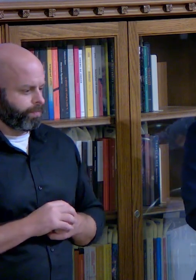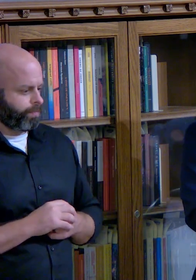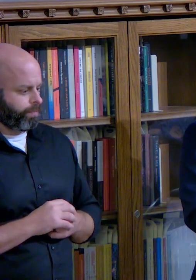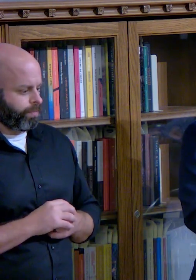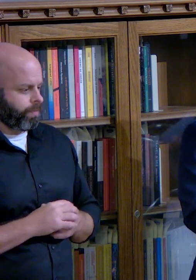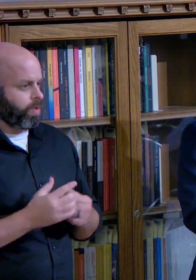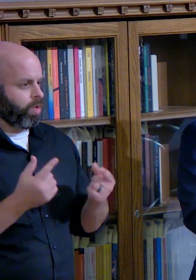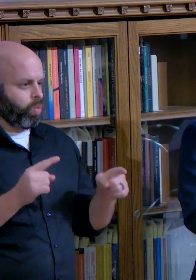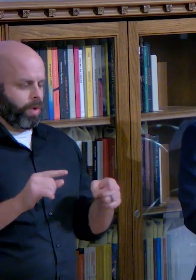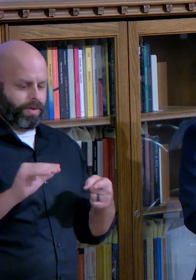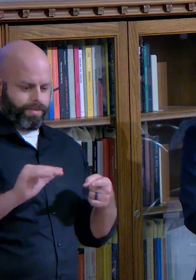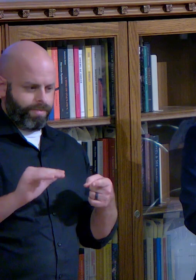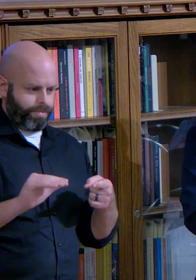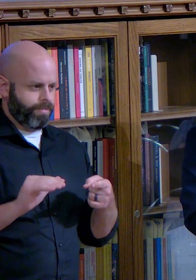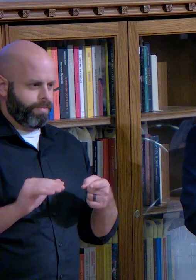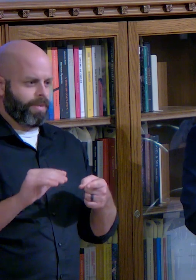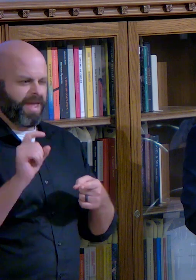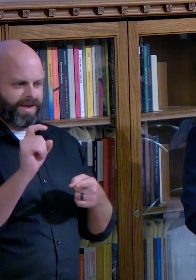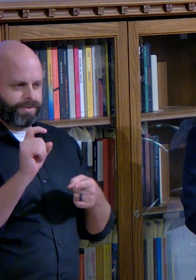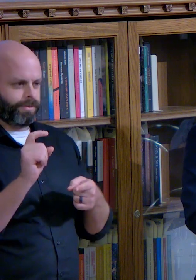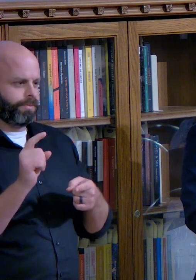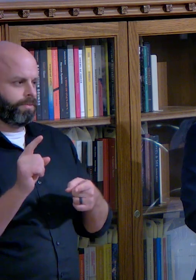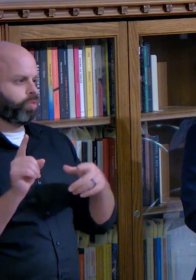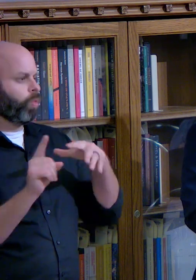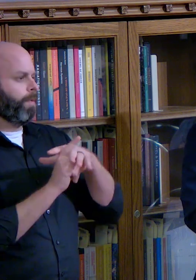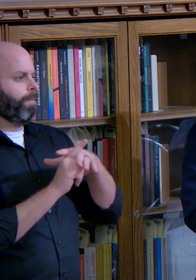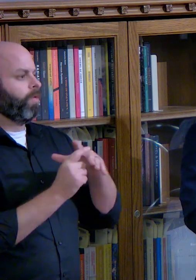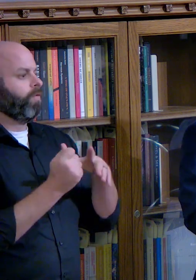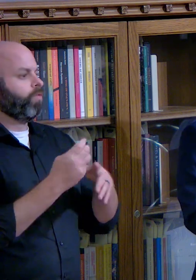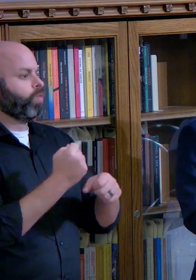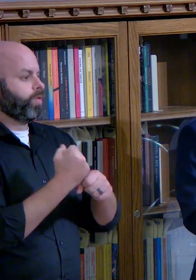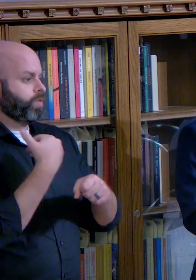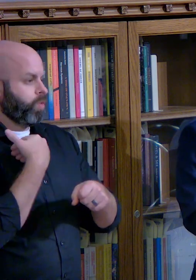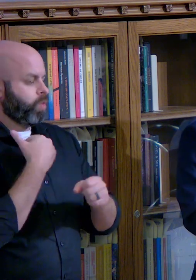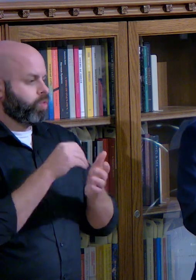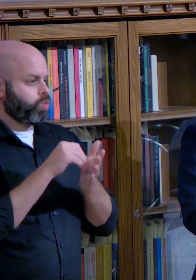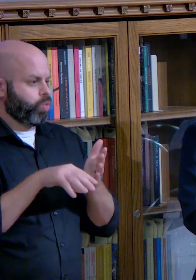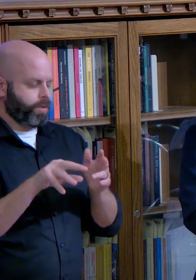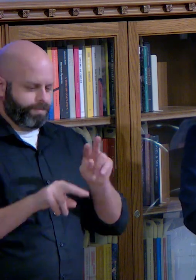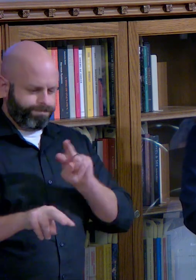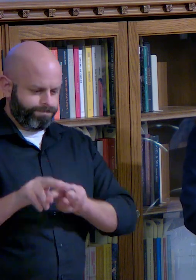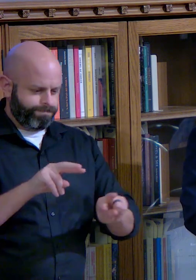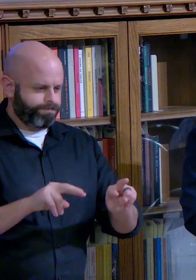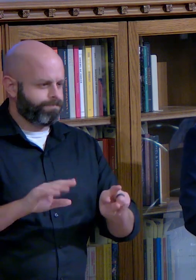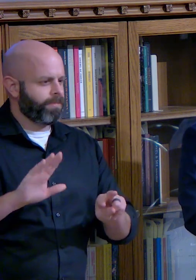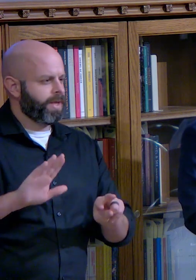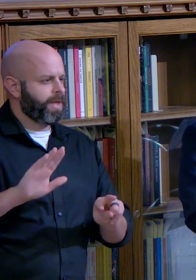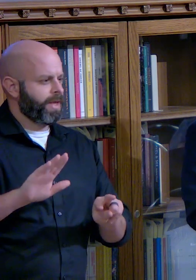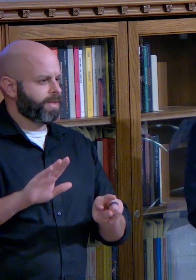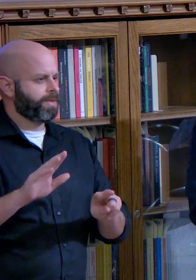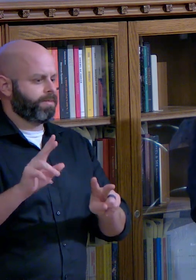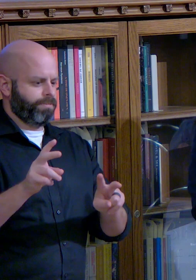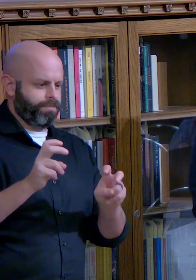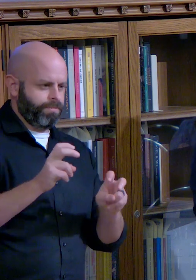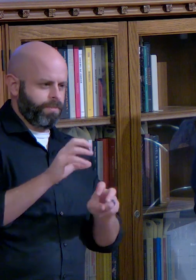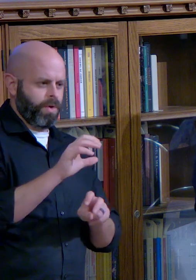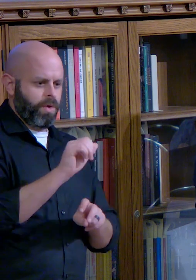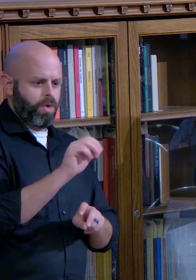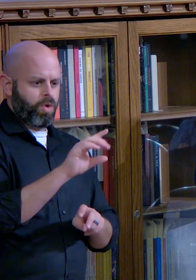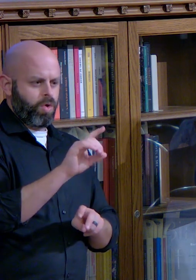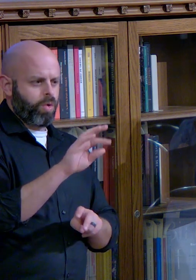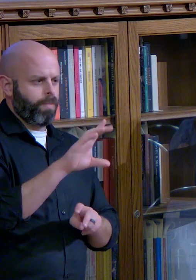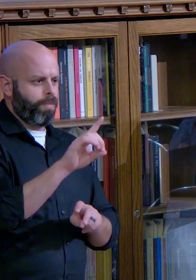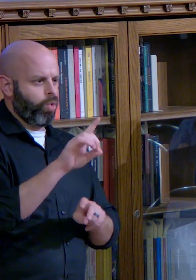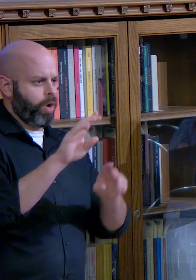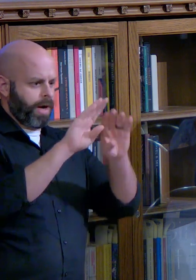nox X came on the scene a few years ago students were able to look at his appropriation of the cowboy image and the